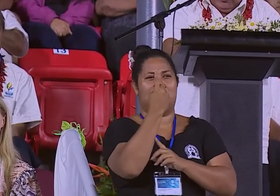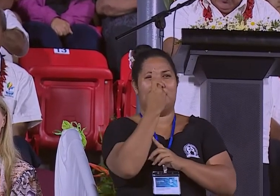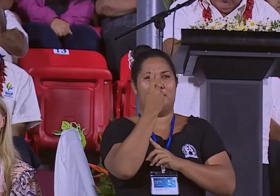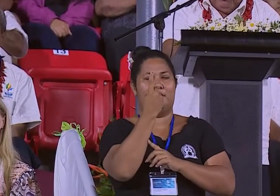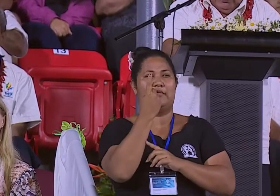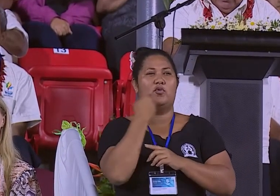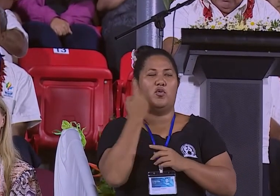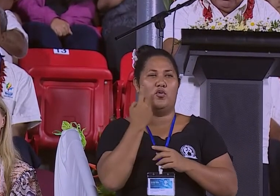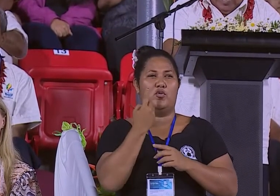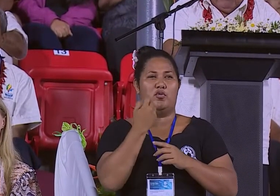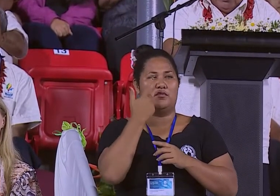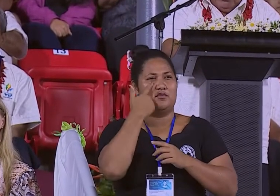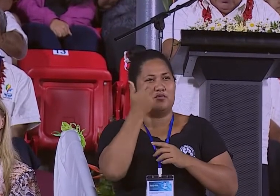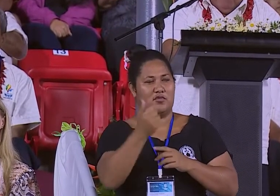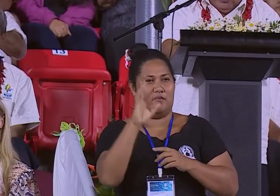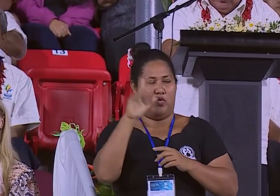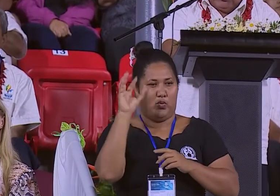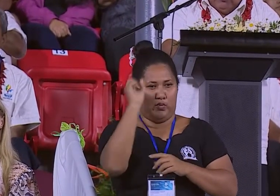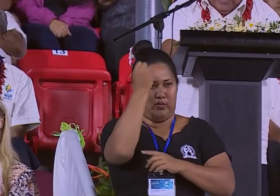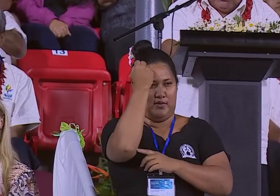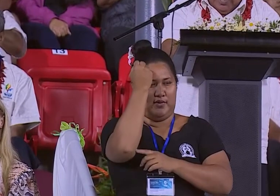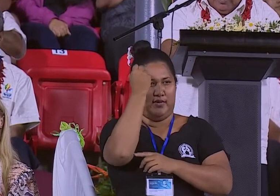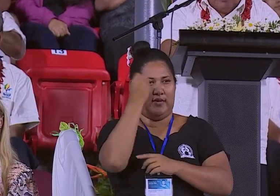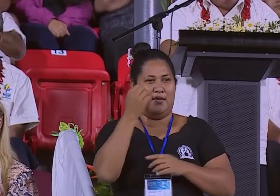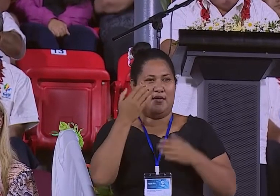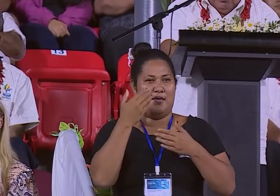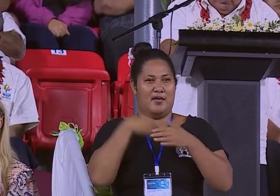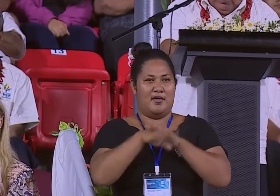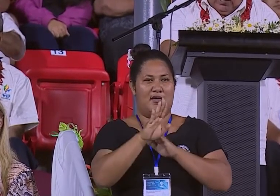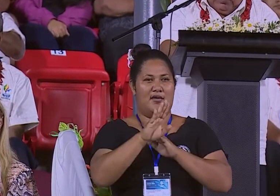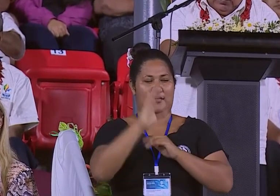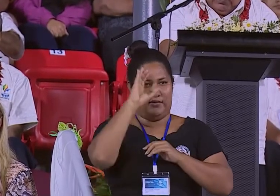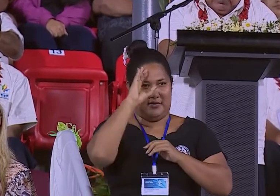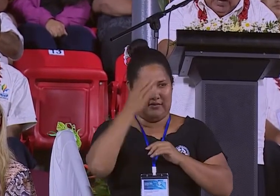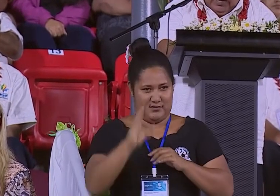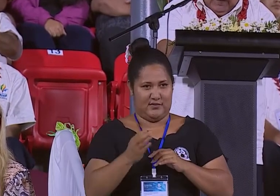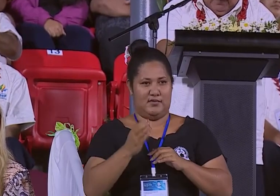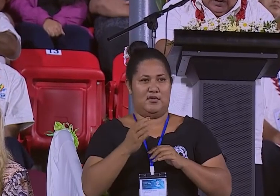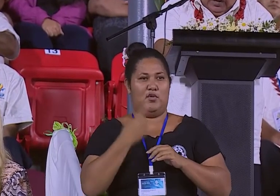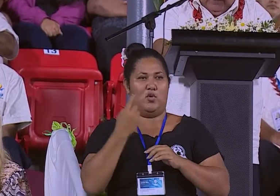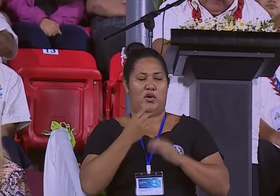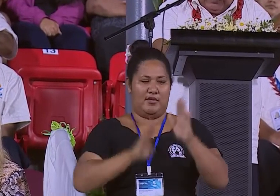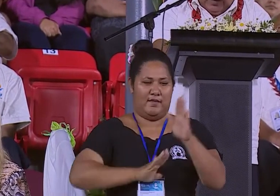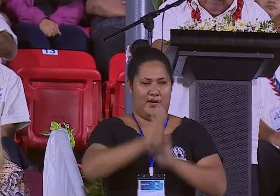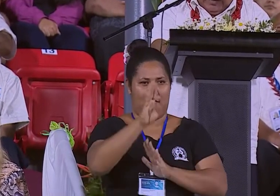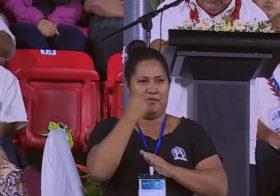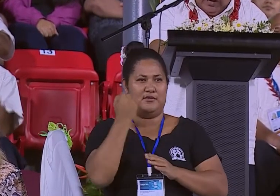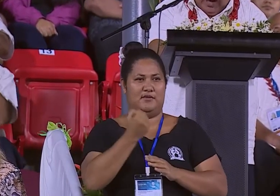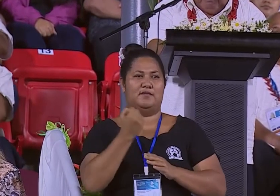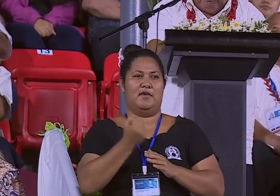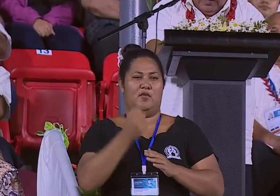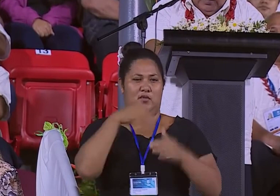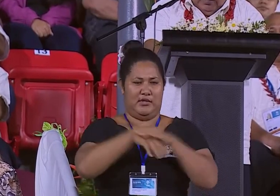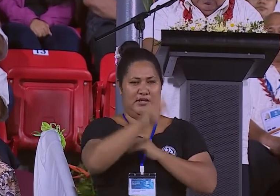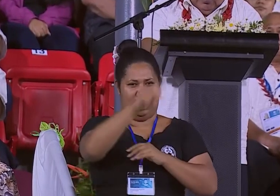ili malo. I le sa ufa ingo malo tau atia e o le continent tele o le vasa